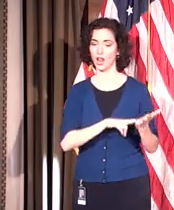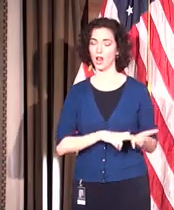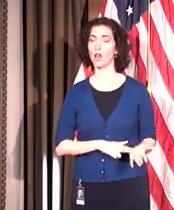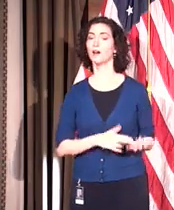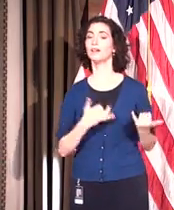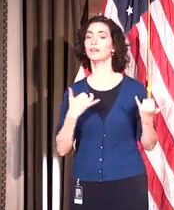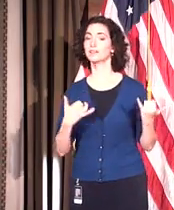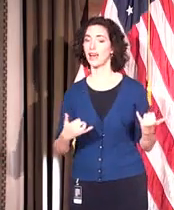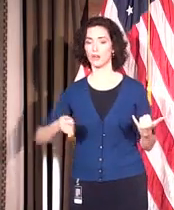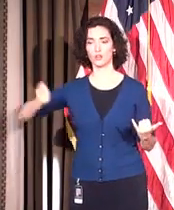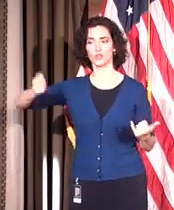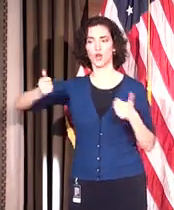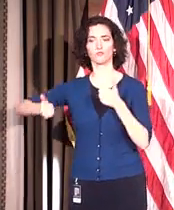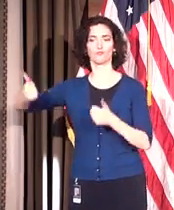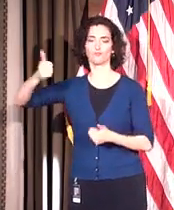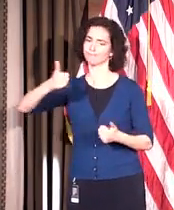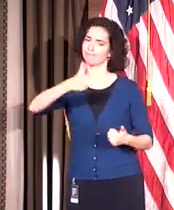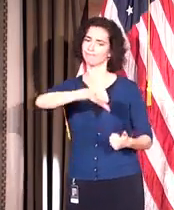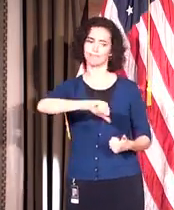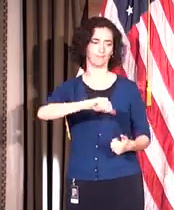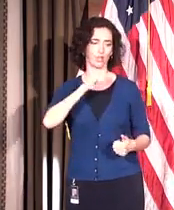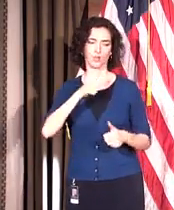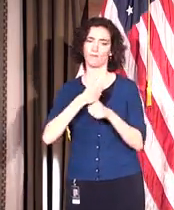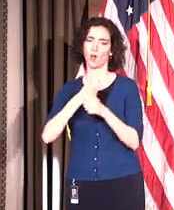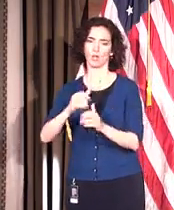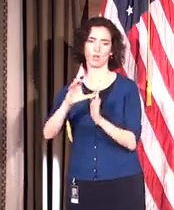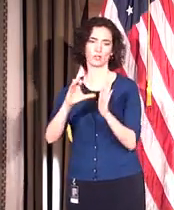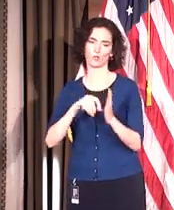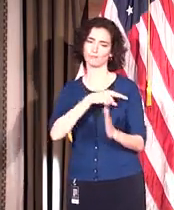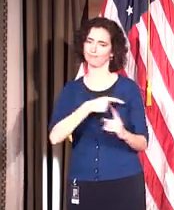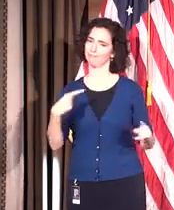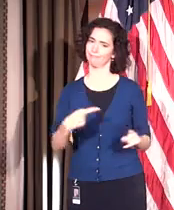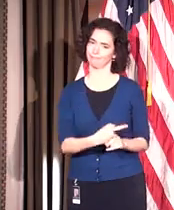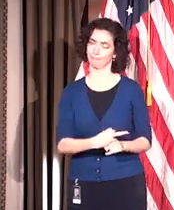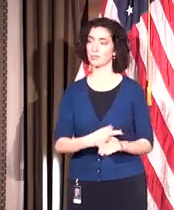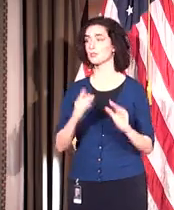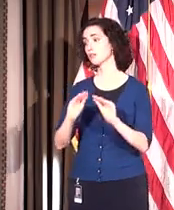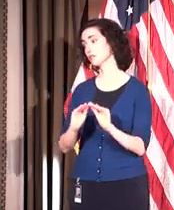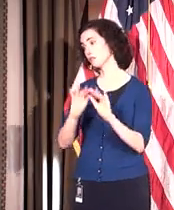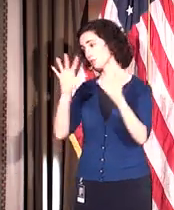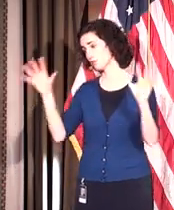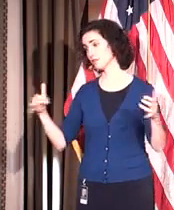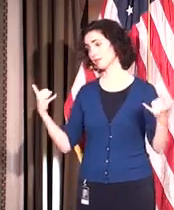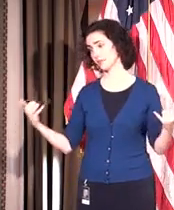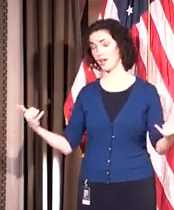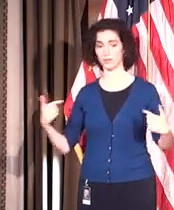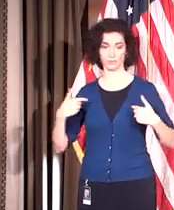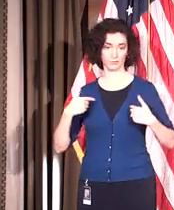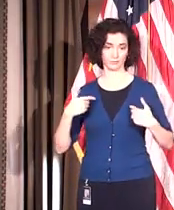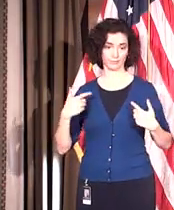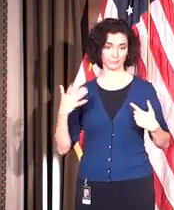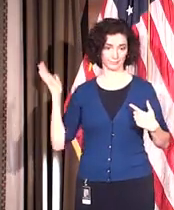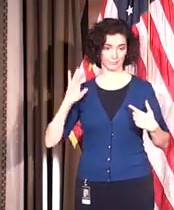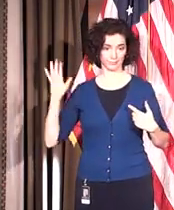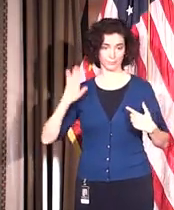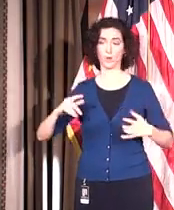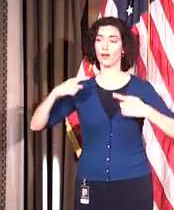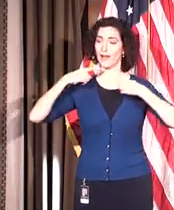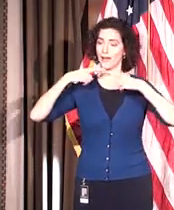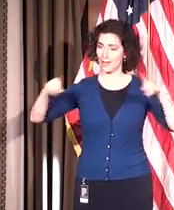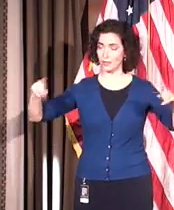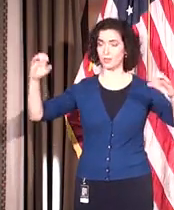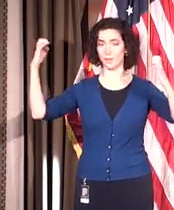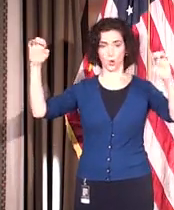ruled unconstitutional, so it should be obvious to everybody the proclamation of a public